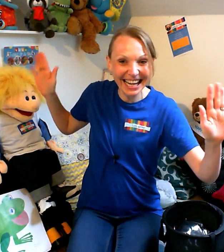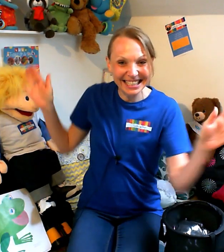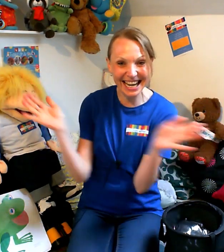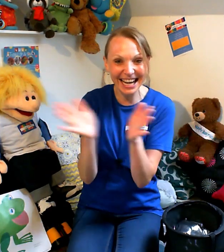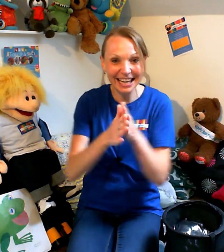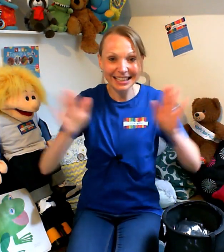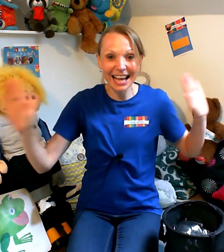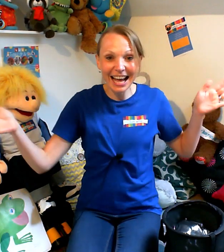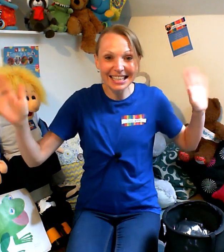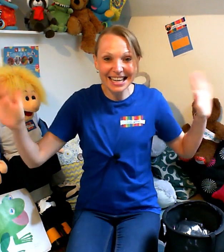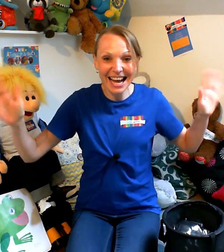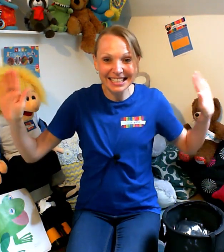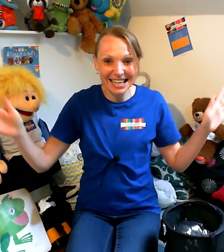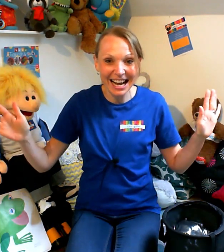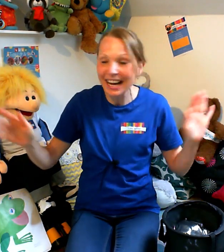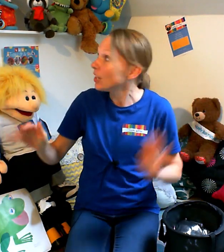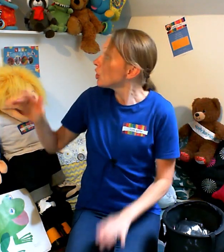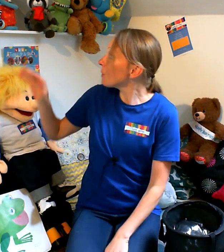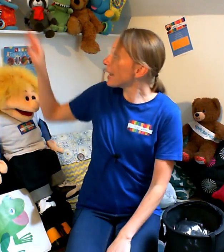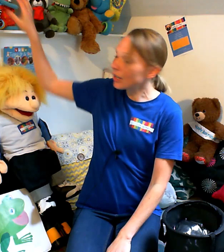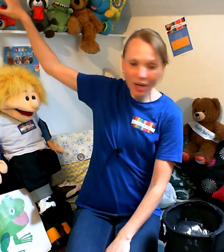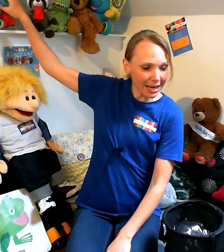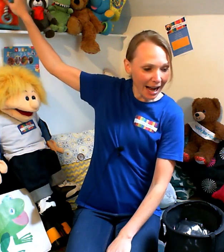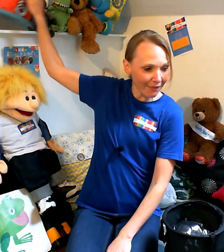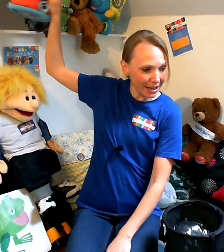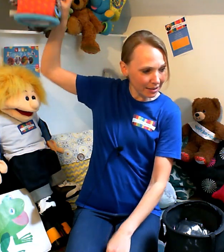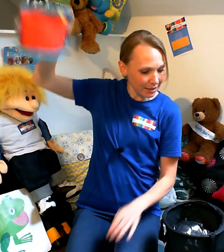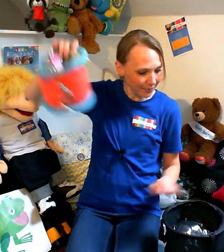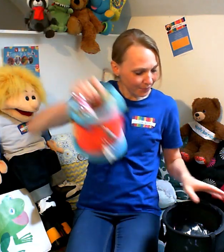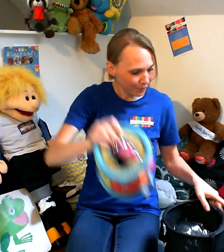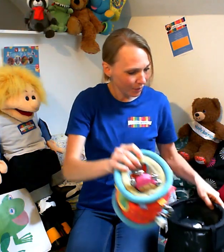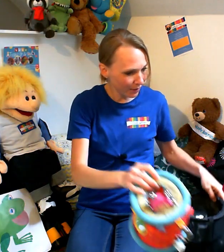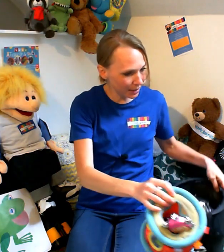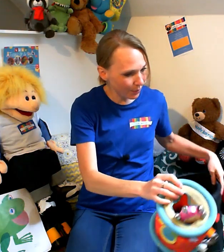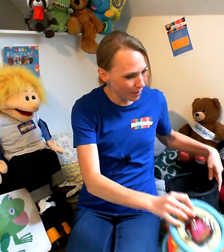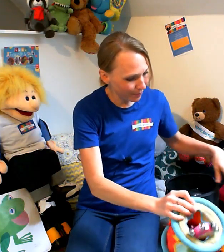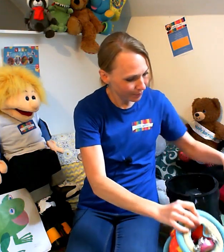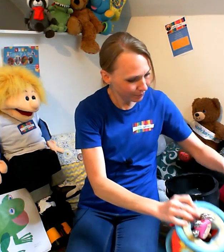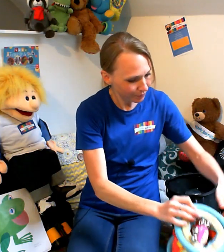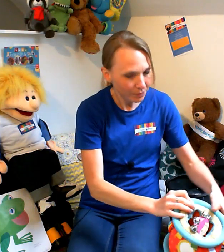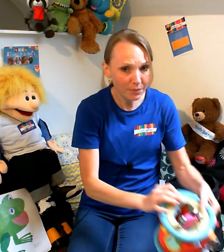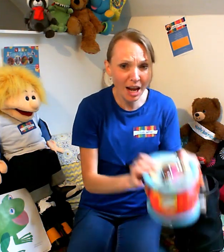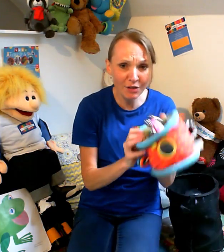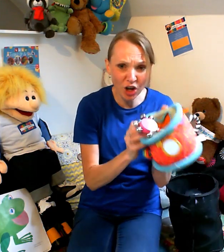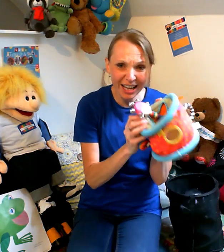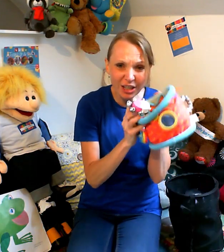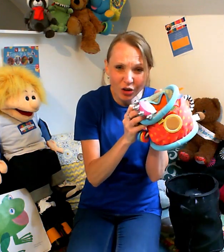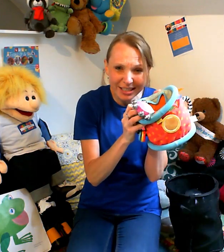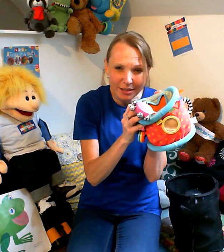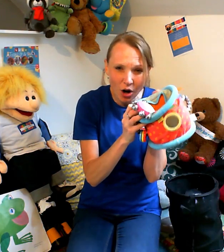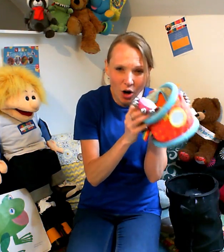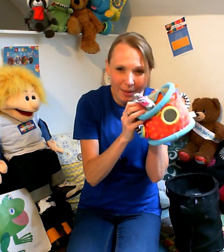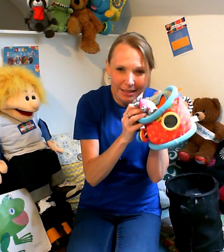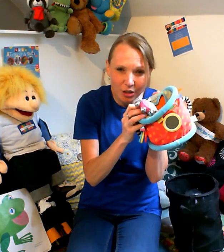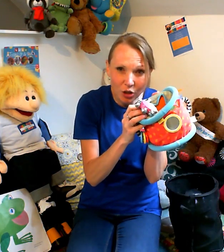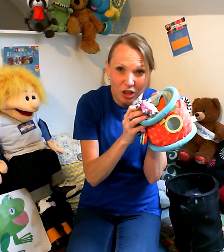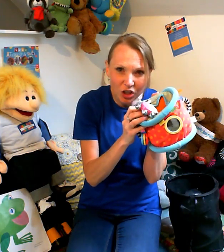La-di-da-di-da, la-di-da-di-da, la-di-da-di-da. Should we get a shaker, Harris, for this one? Yeah. Have you got any noises at home? Anything you can shake?